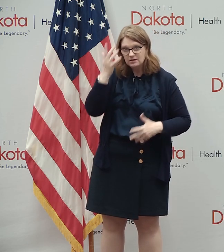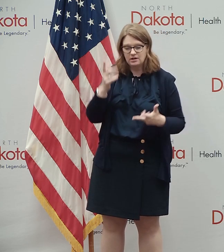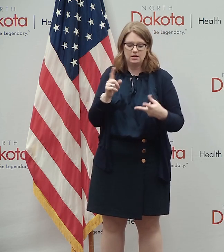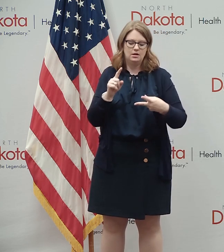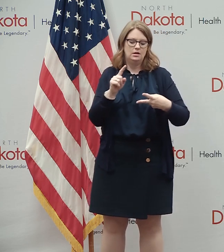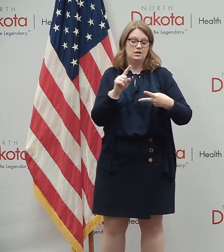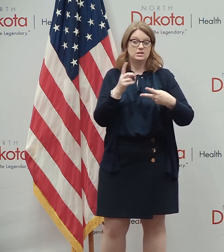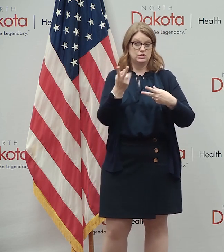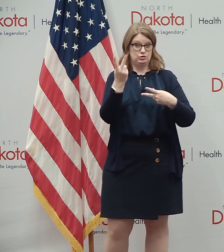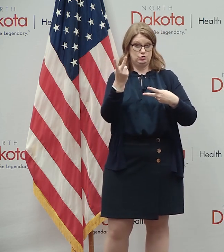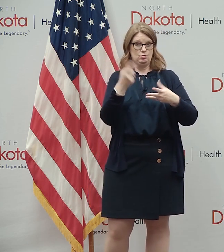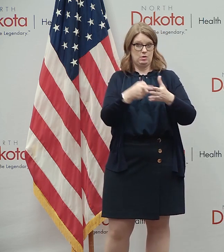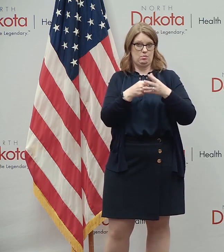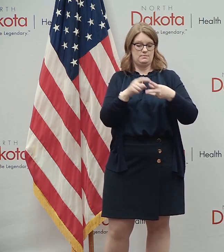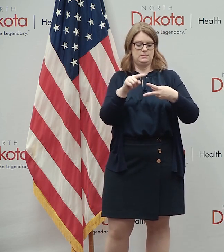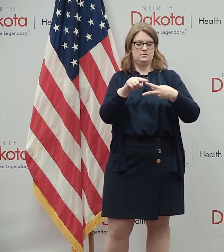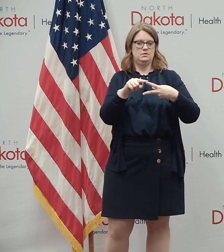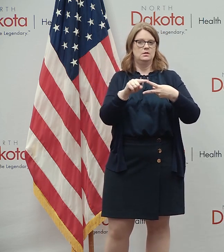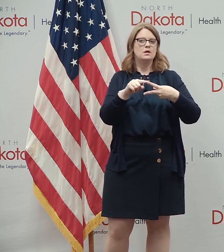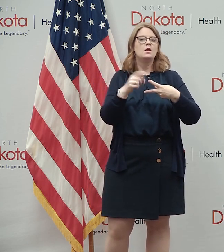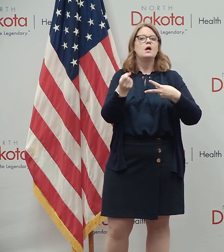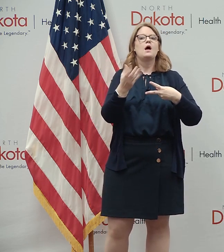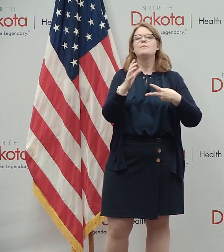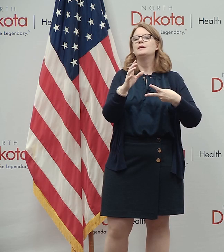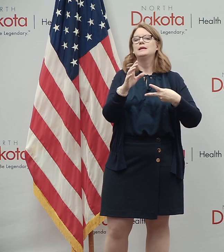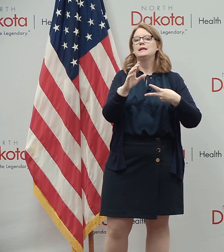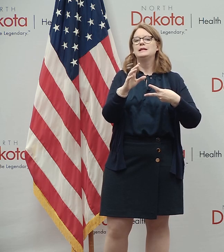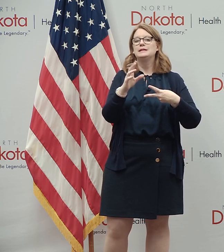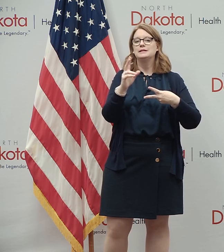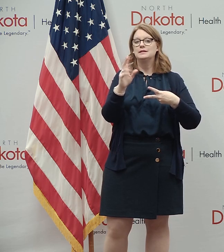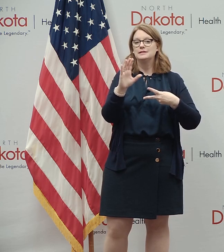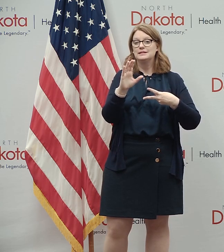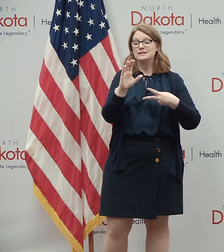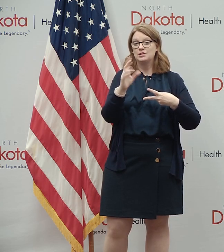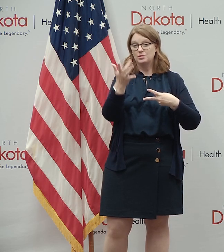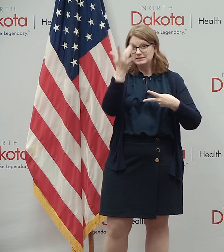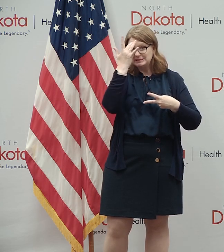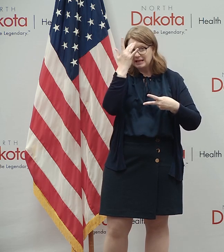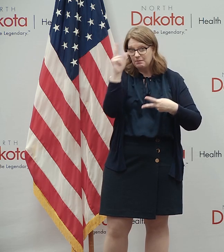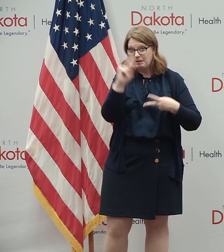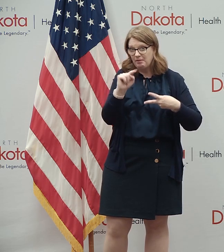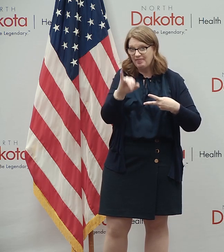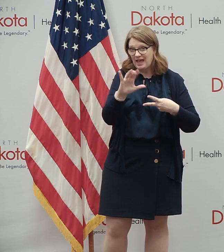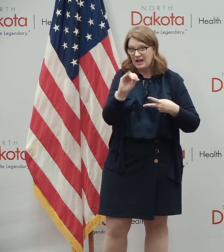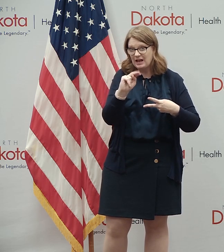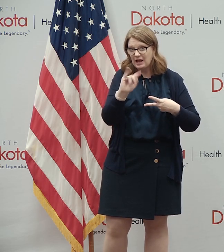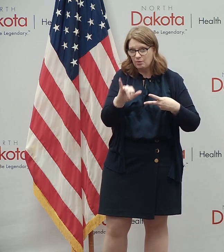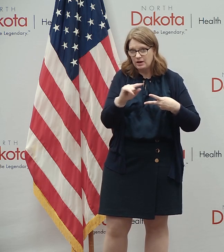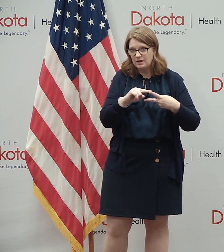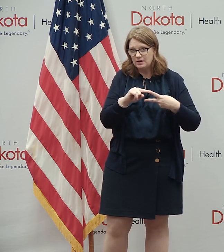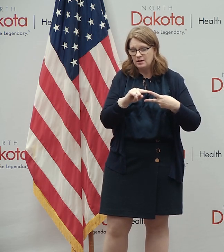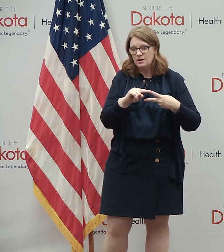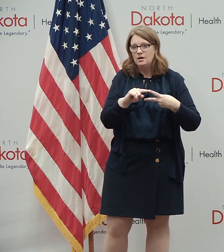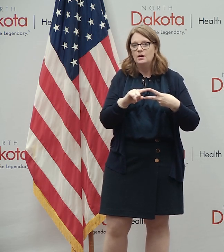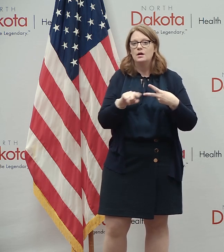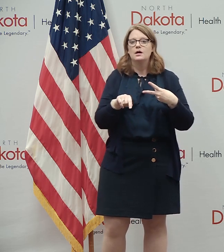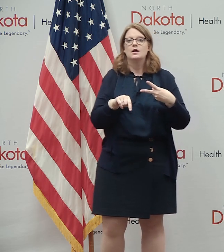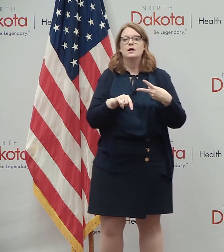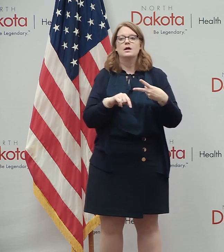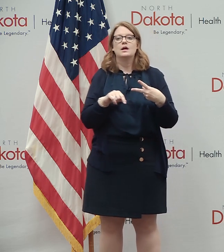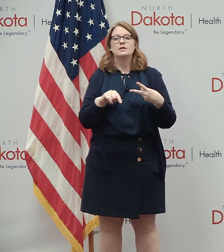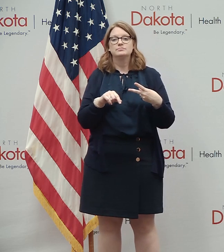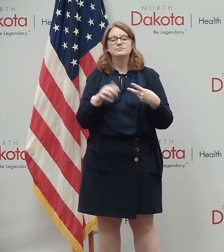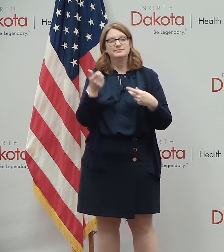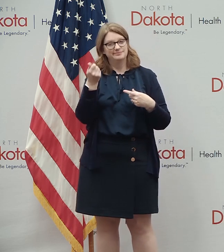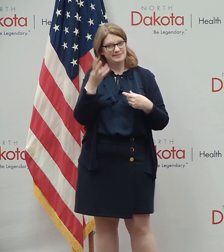The first is the amount of active COVID cases in the county, and we have a number of